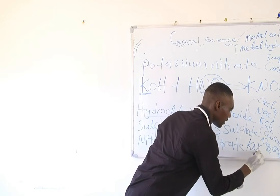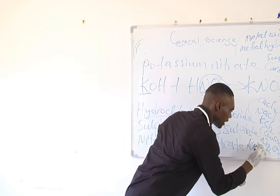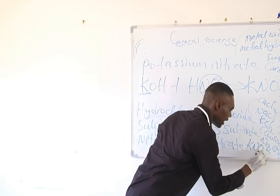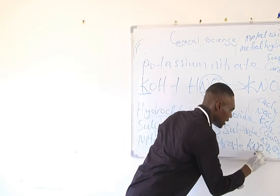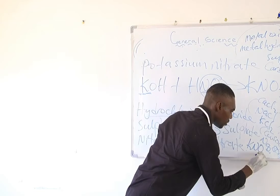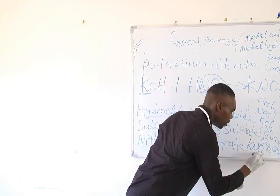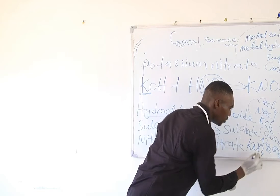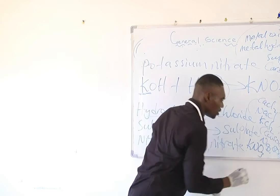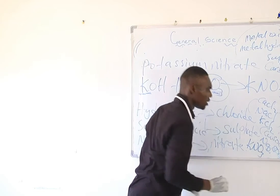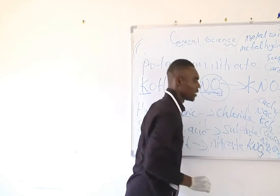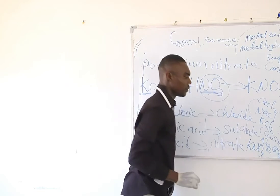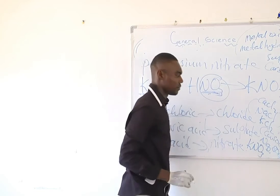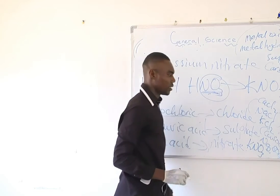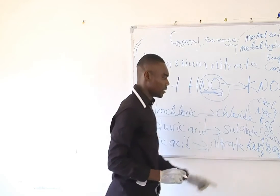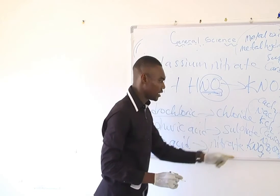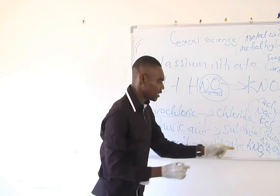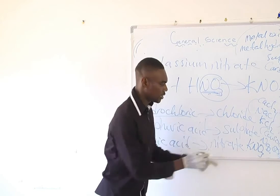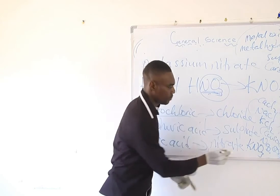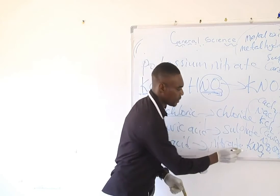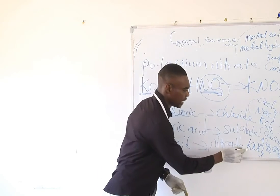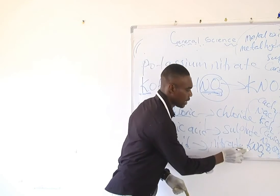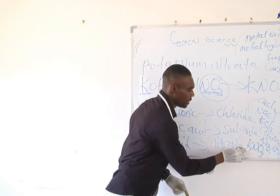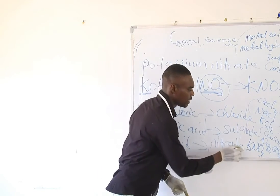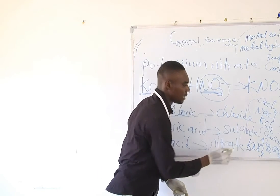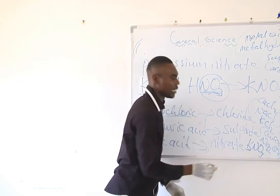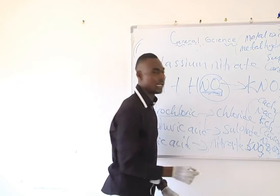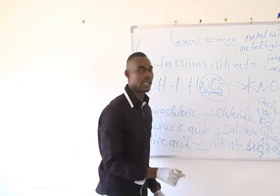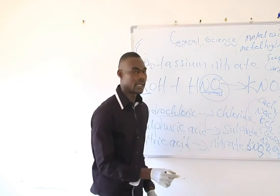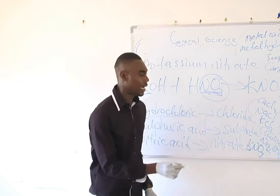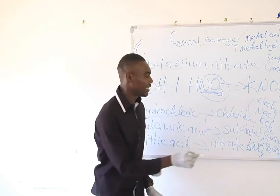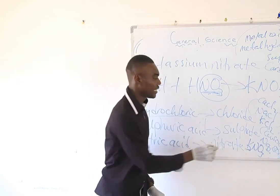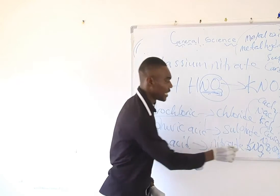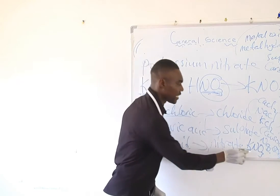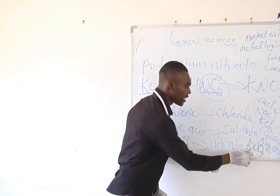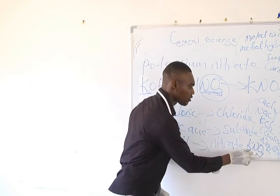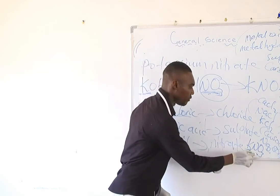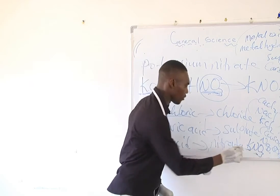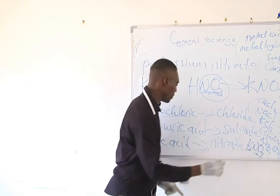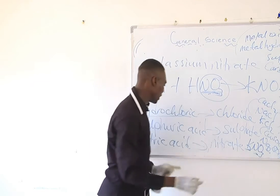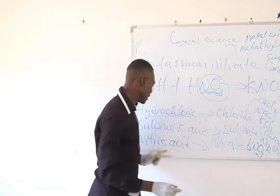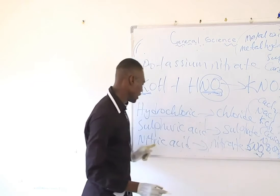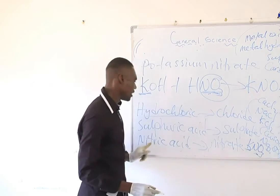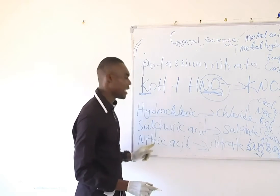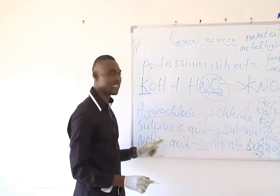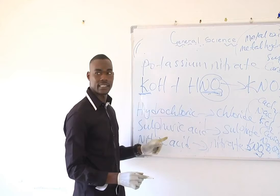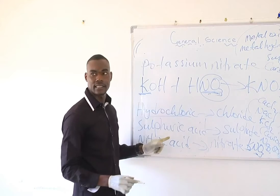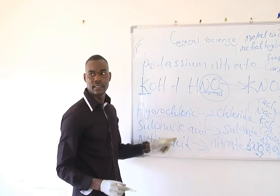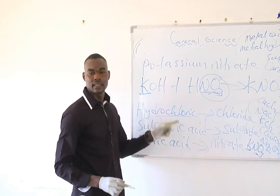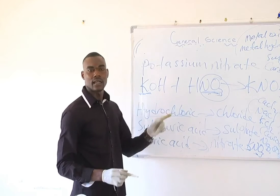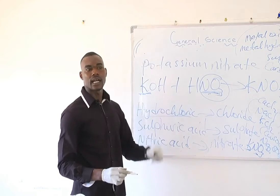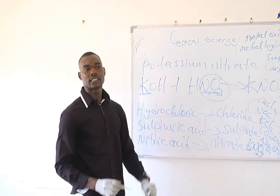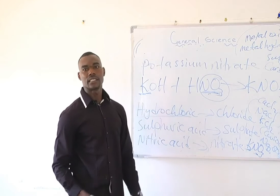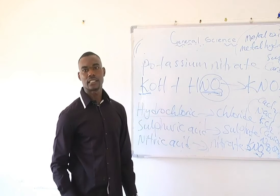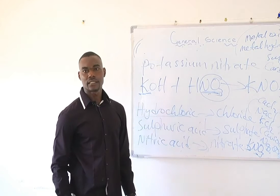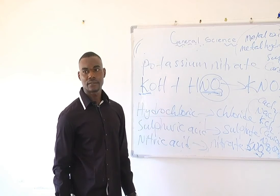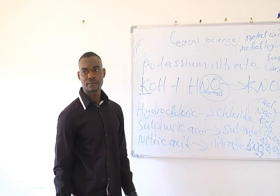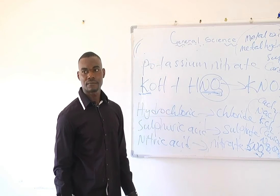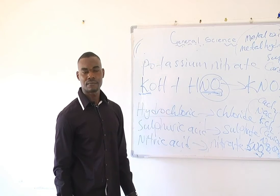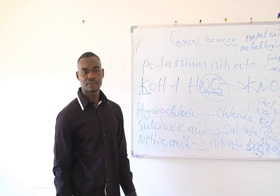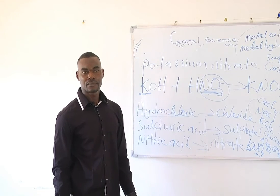nitrate, KNO3. The potassium is the metal, and the nitrate comes from the nitric